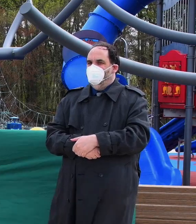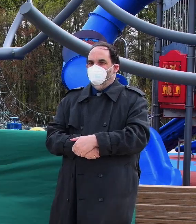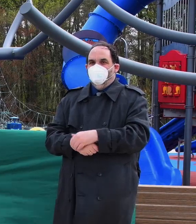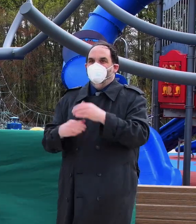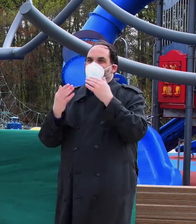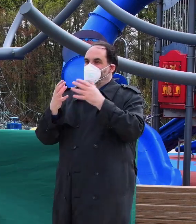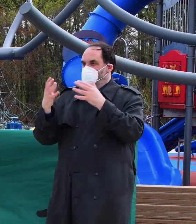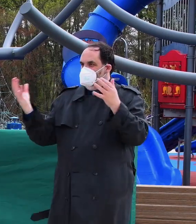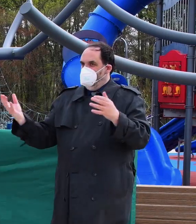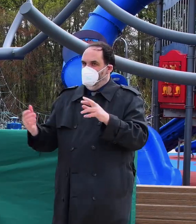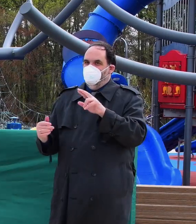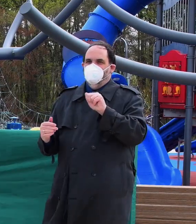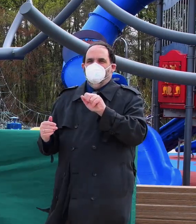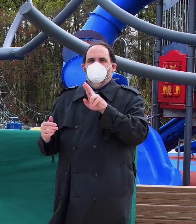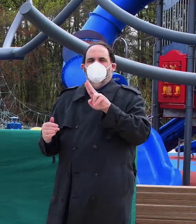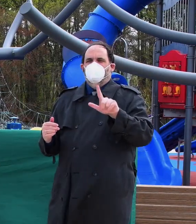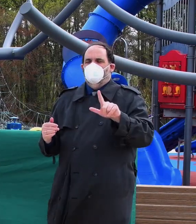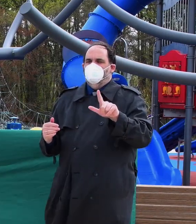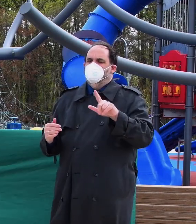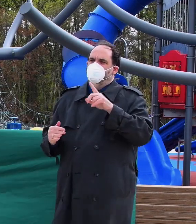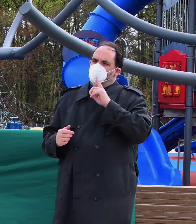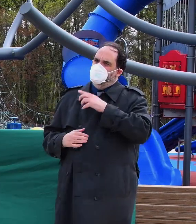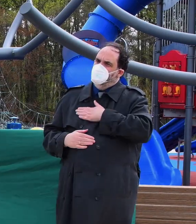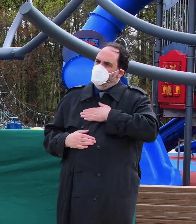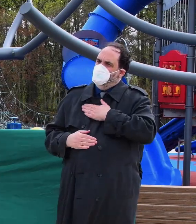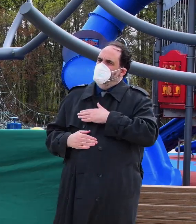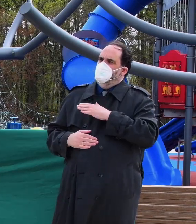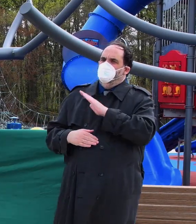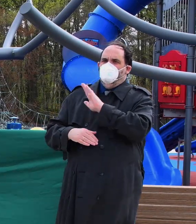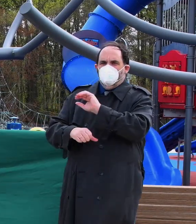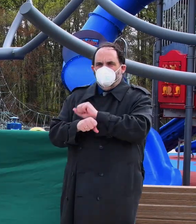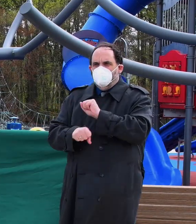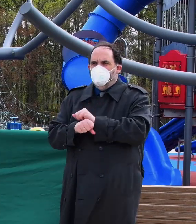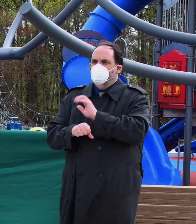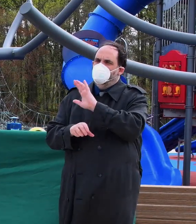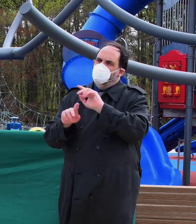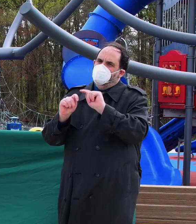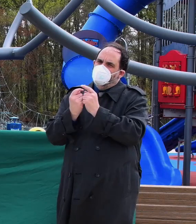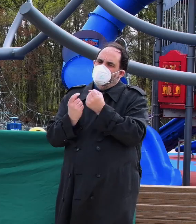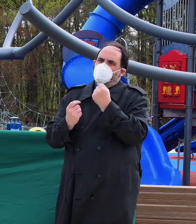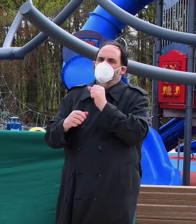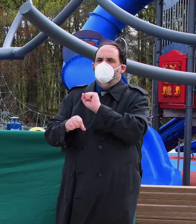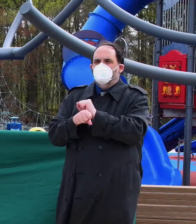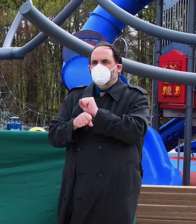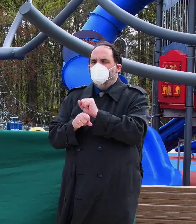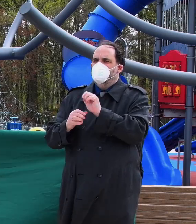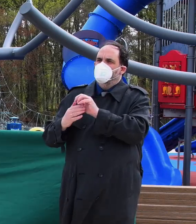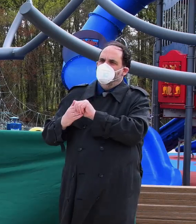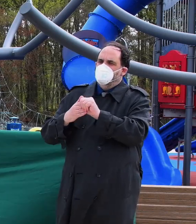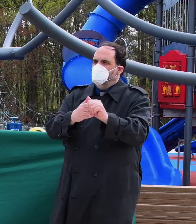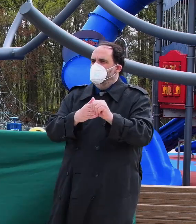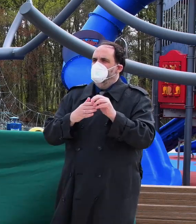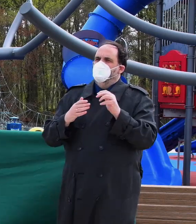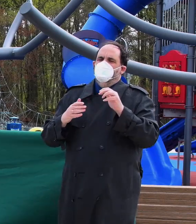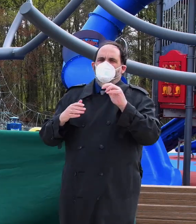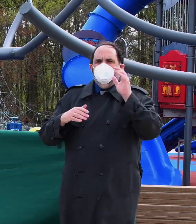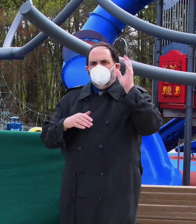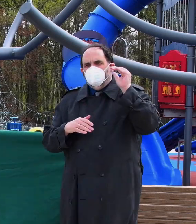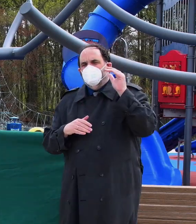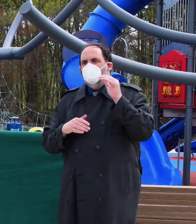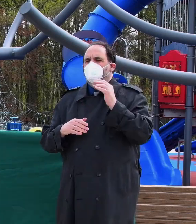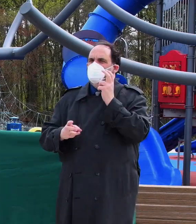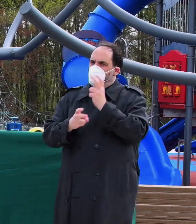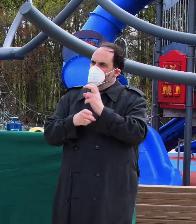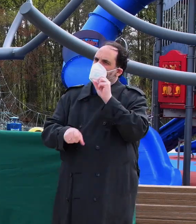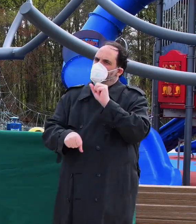Thank you so much, Raul. Greatly appreciate you and your team's leadership and dedication and just all of your